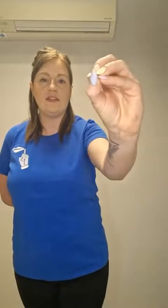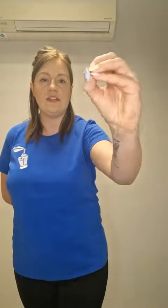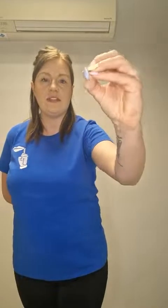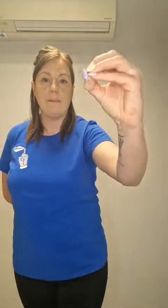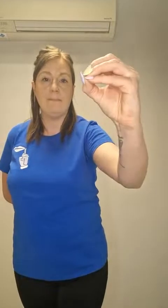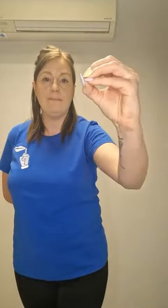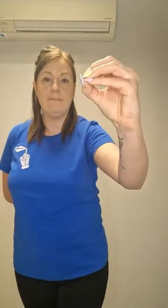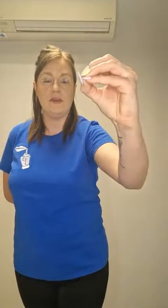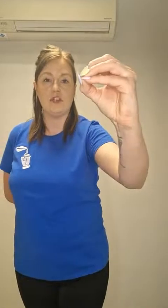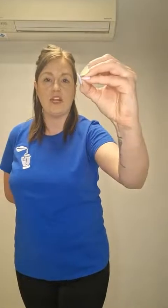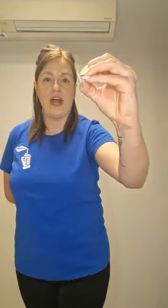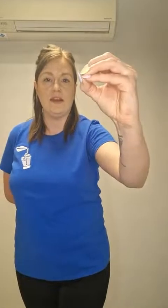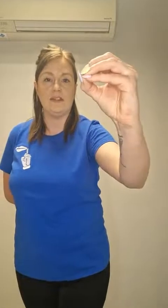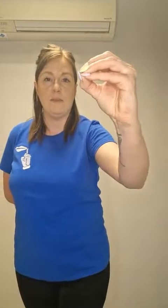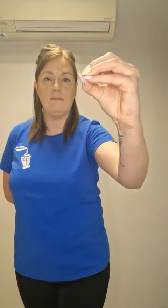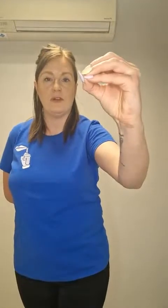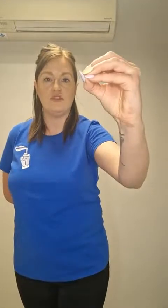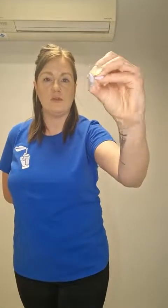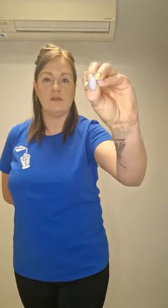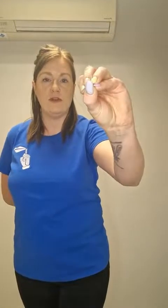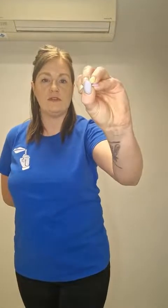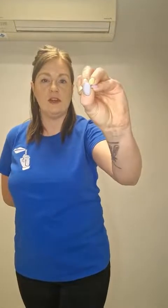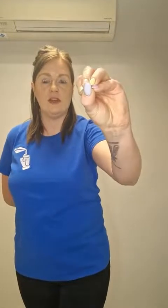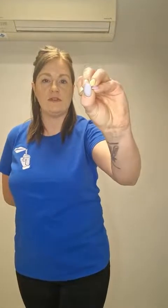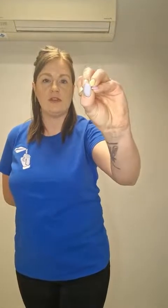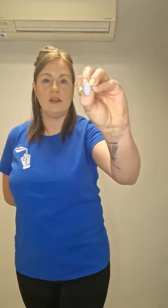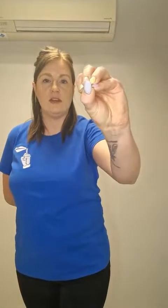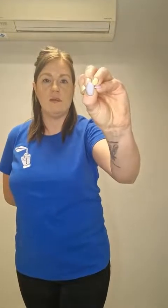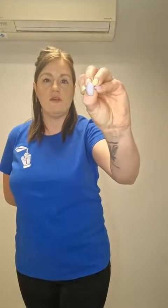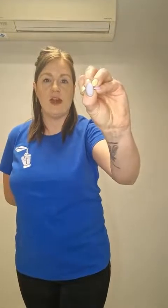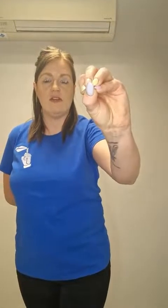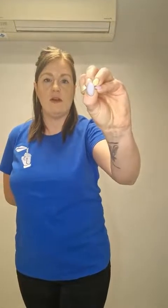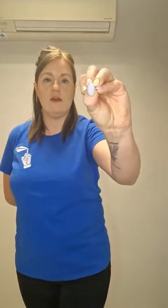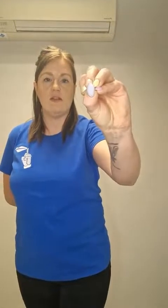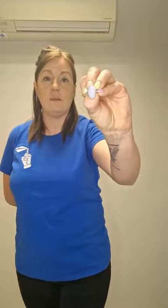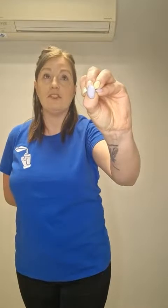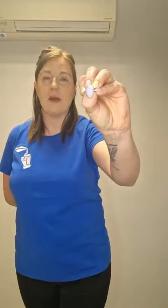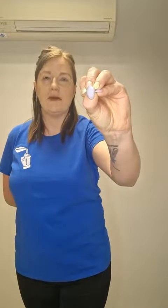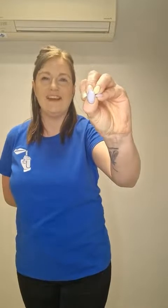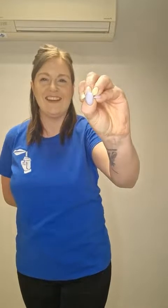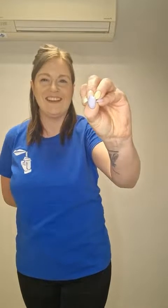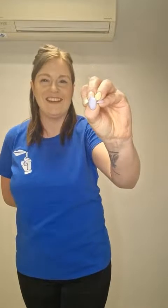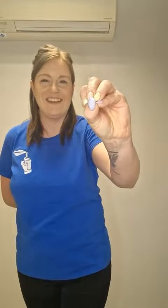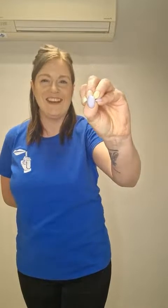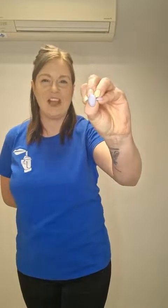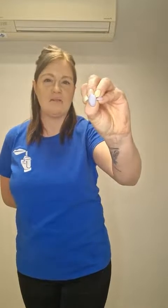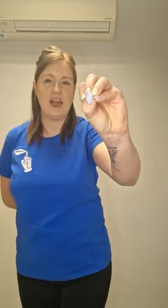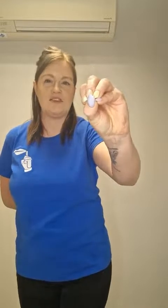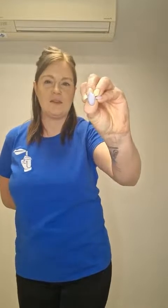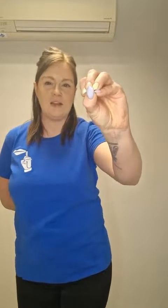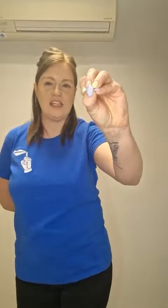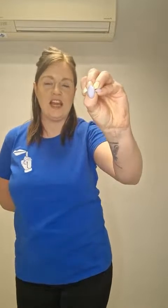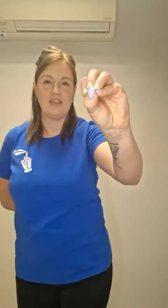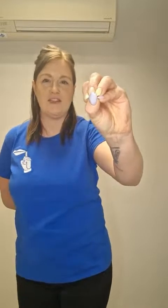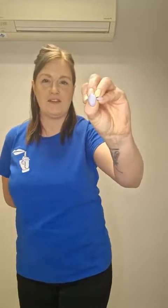is a bunched hand, so bunch all of those fingers with that thumb tip. Getting my F's and my TH's around the wrong